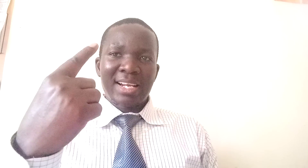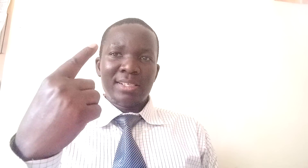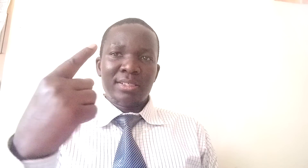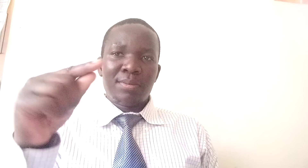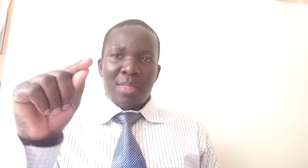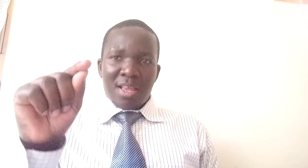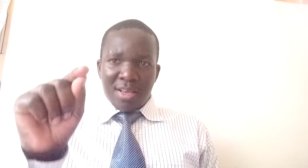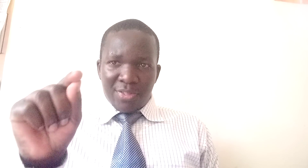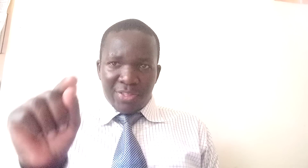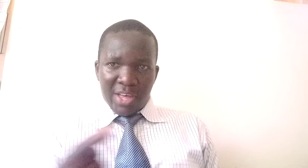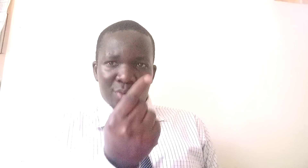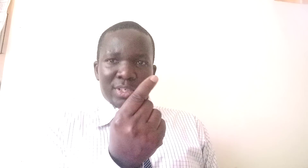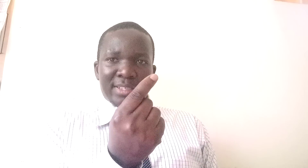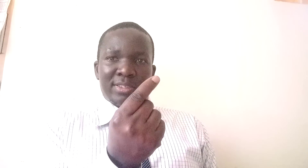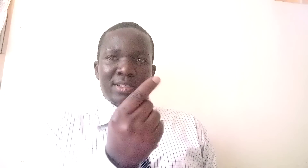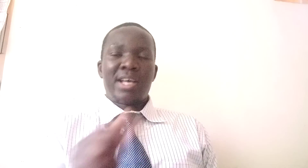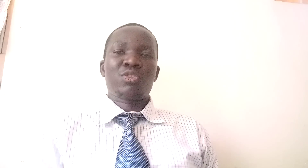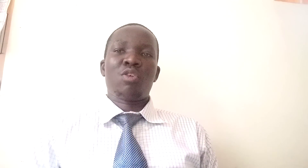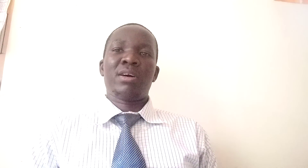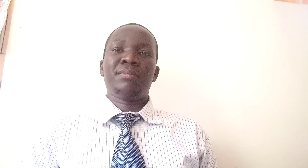100 thousands, that comma.